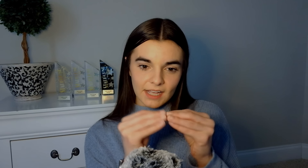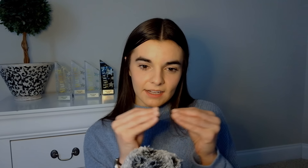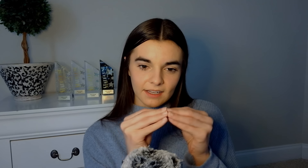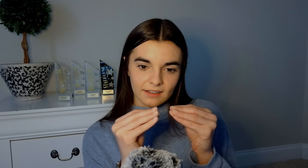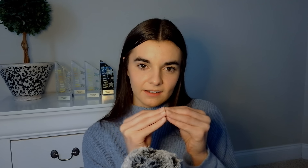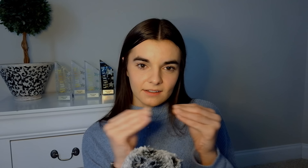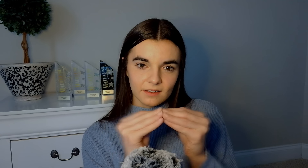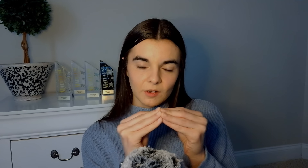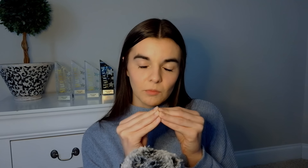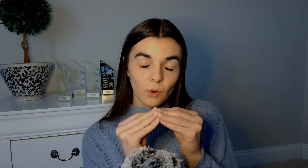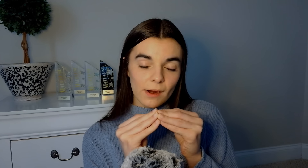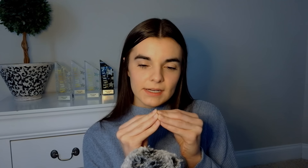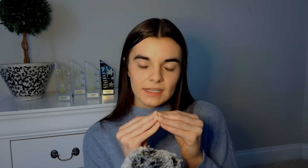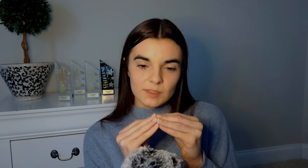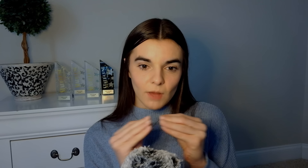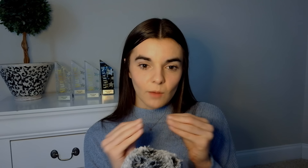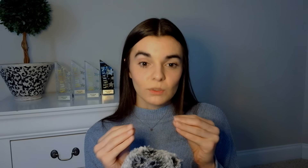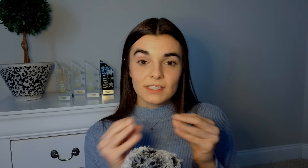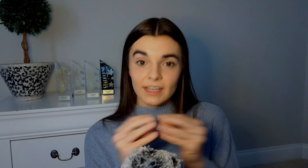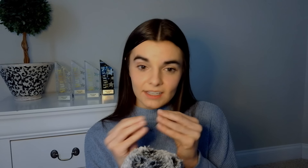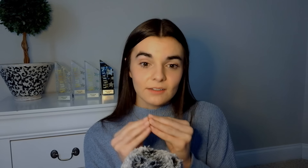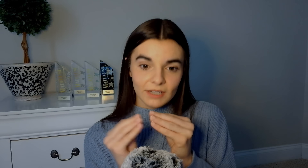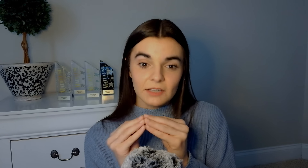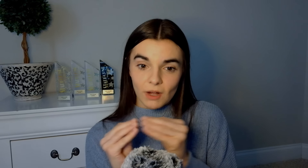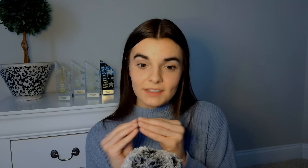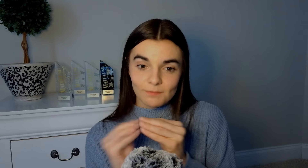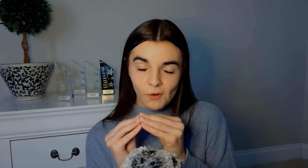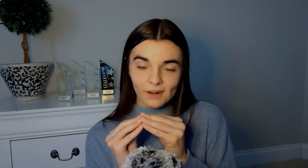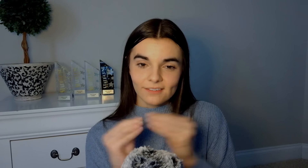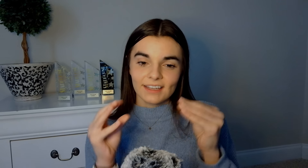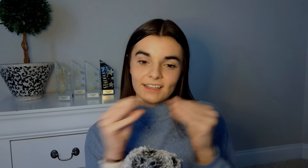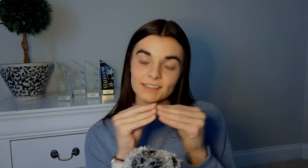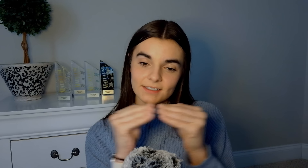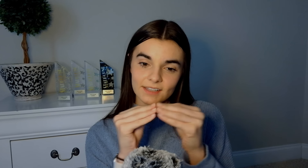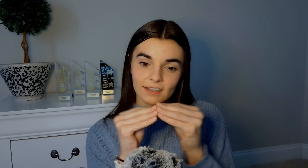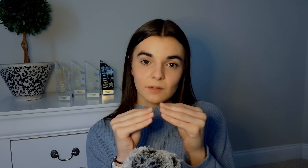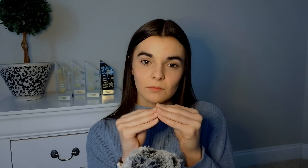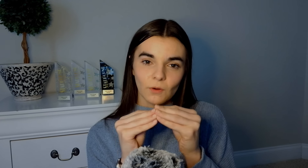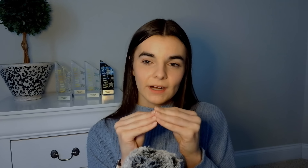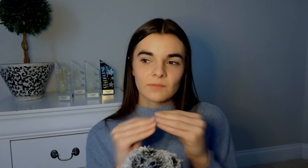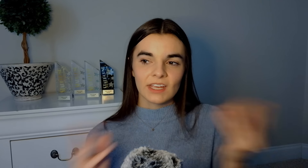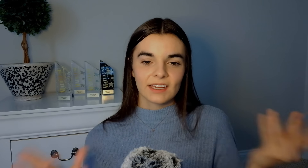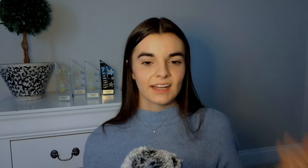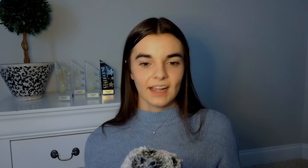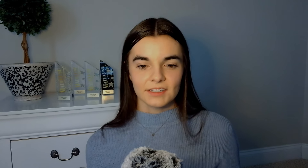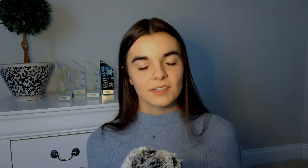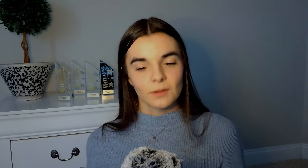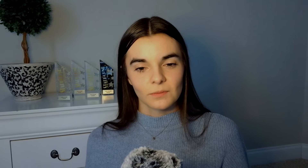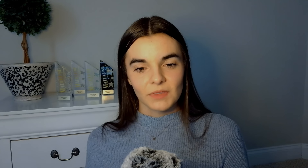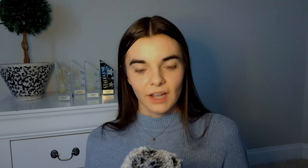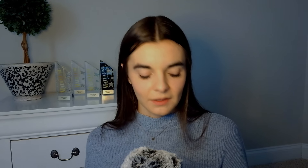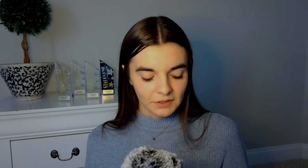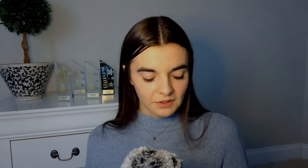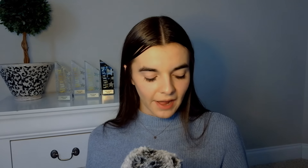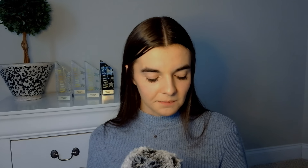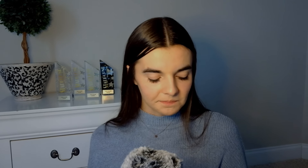signing more, and his mom was like, he wants more, like, he's signing more. And so I learned that.